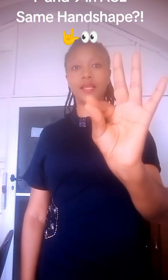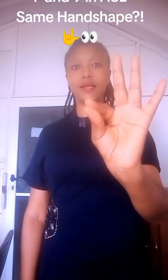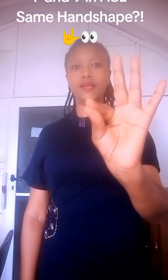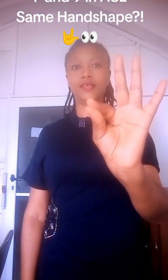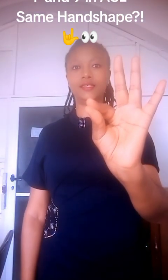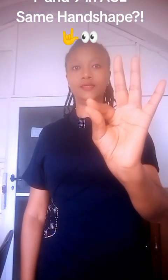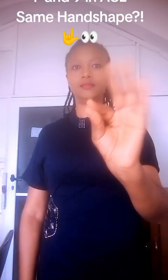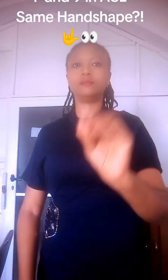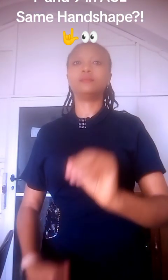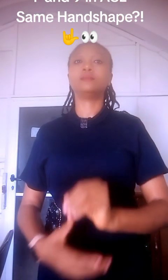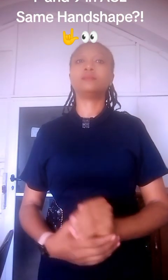Nine.